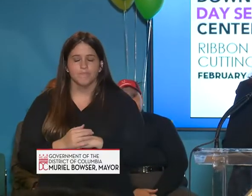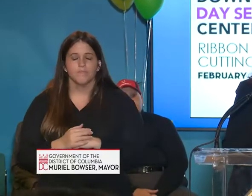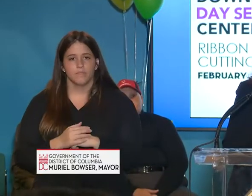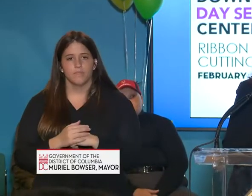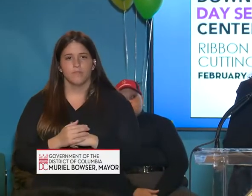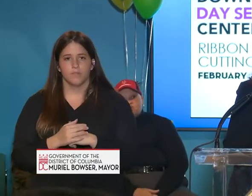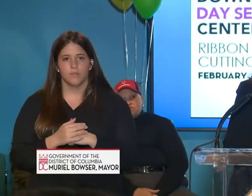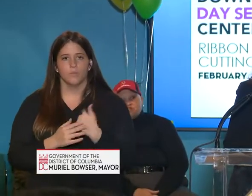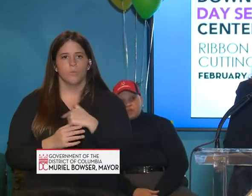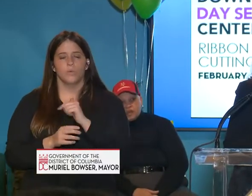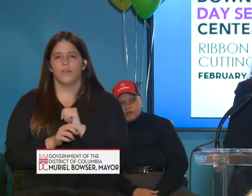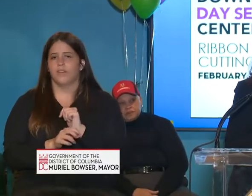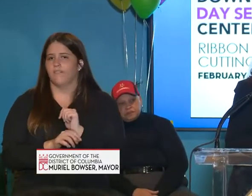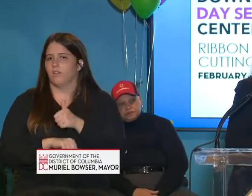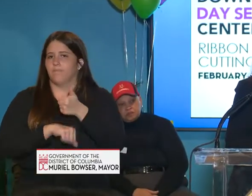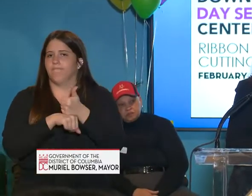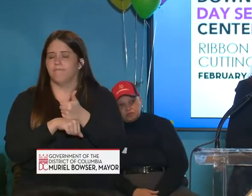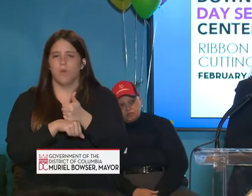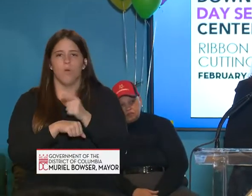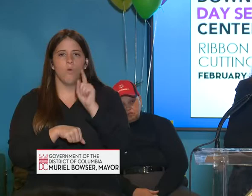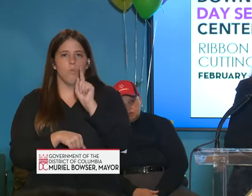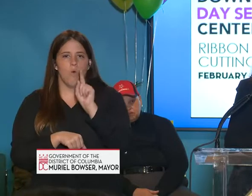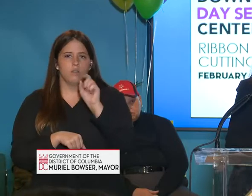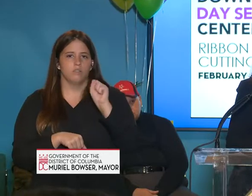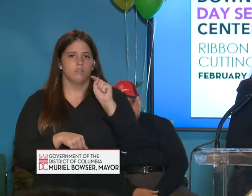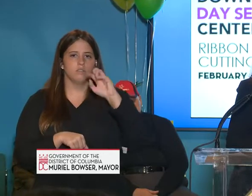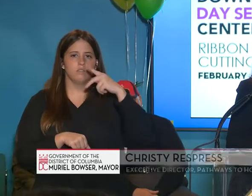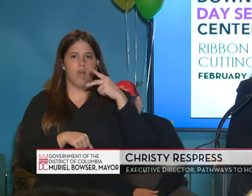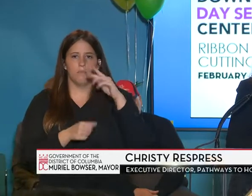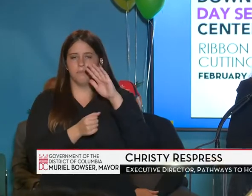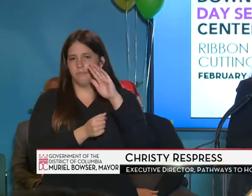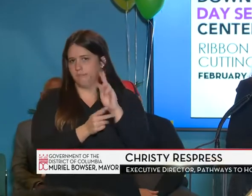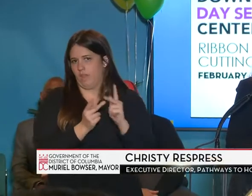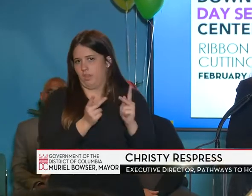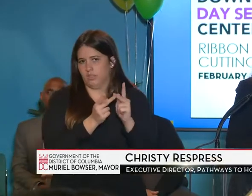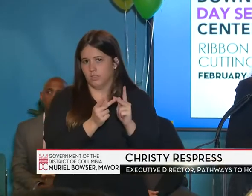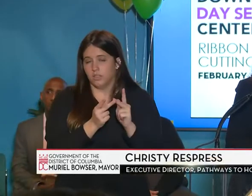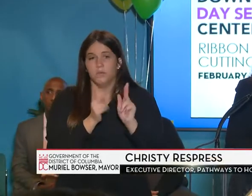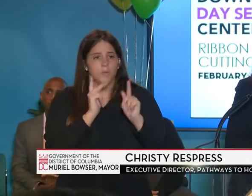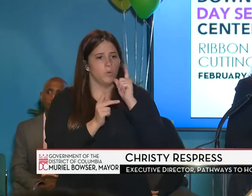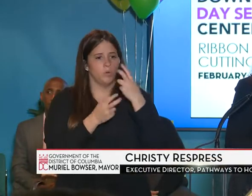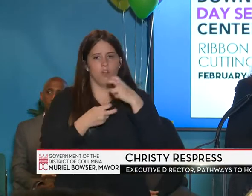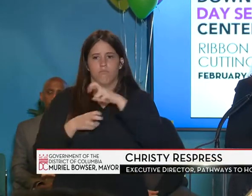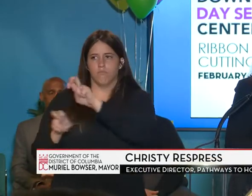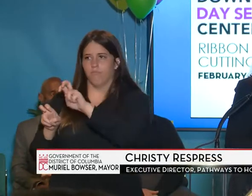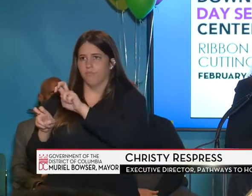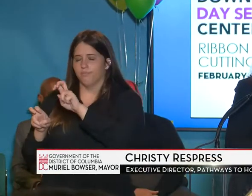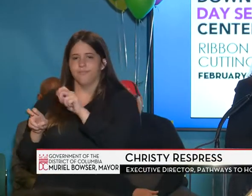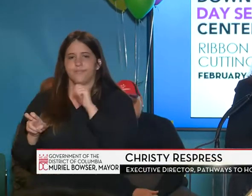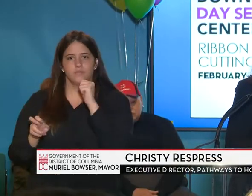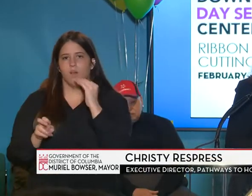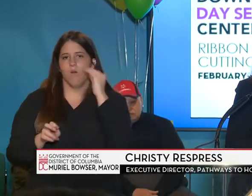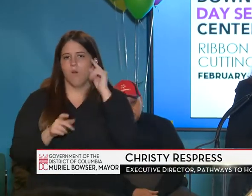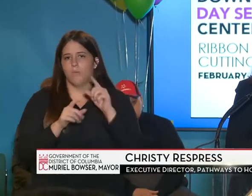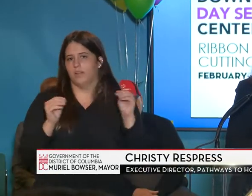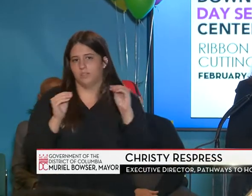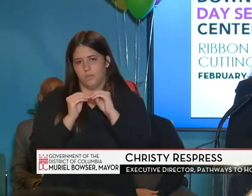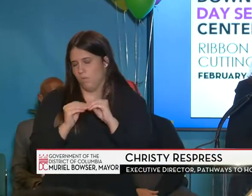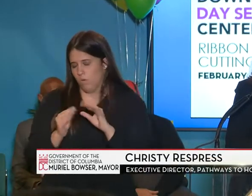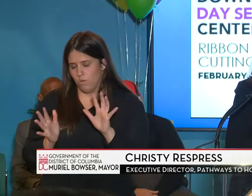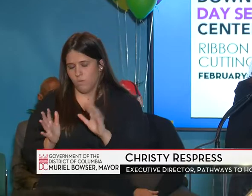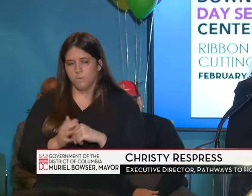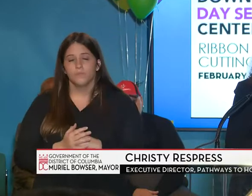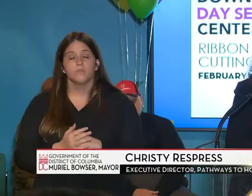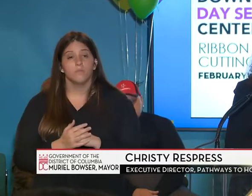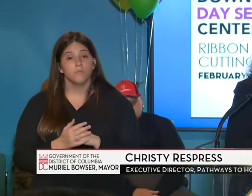said before me, a one-stop center to help people who are moving out of homelessness. But at the same time,